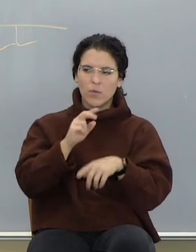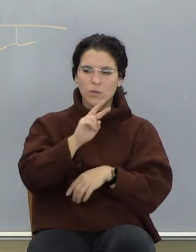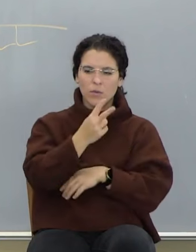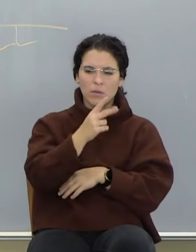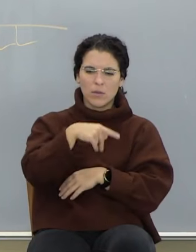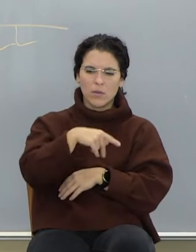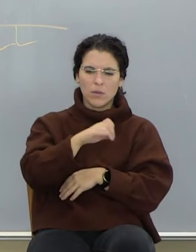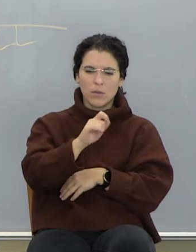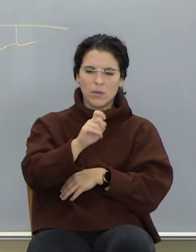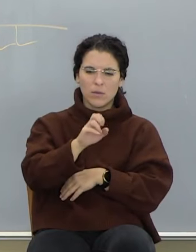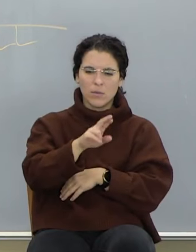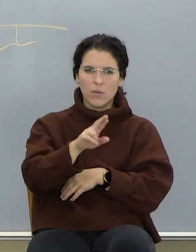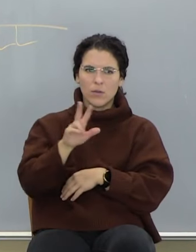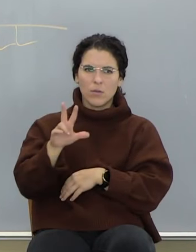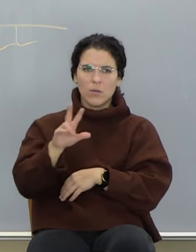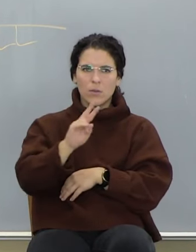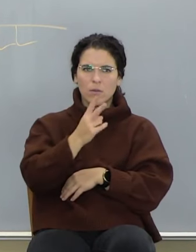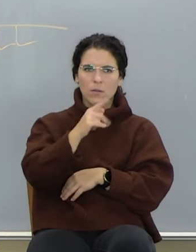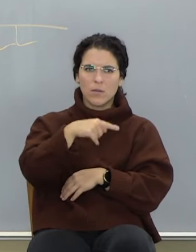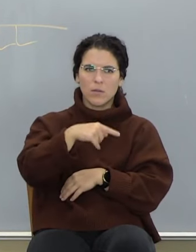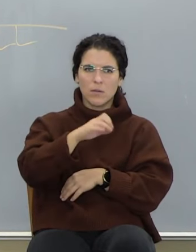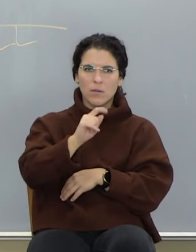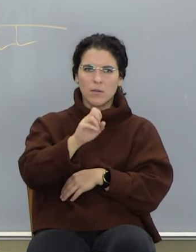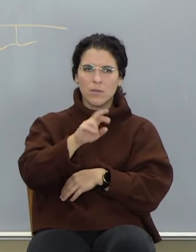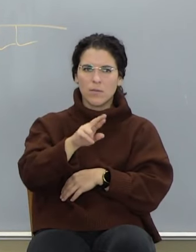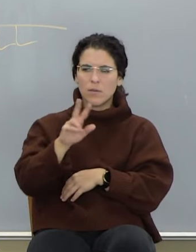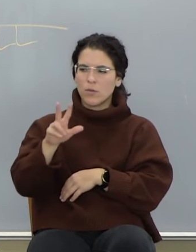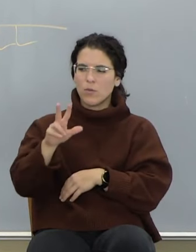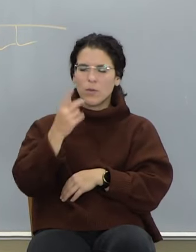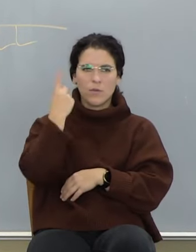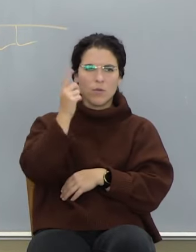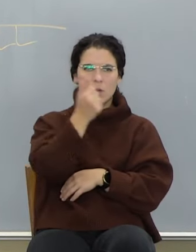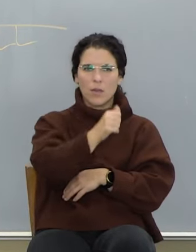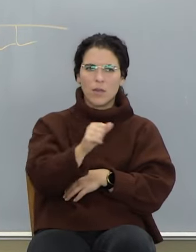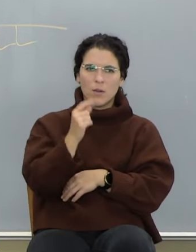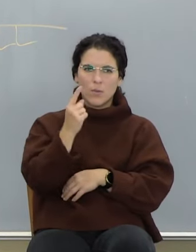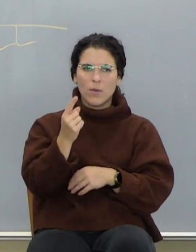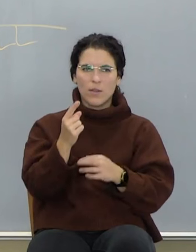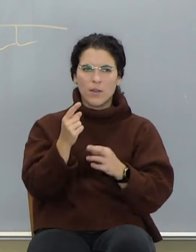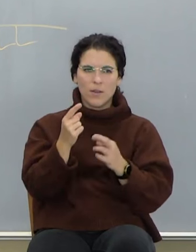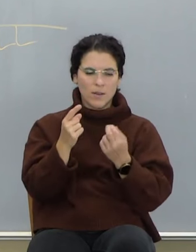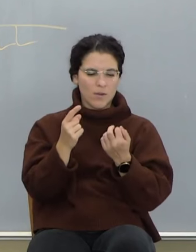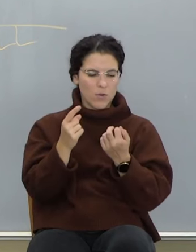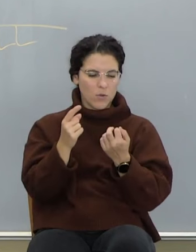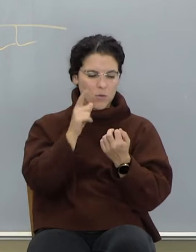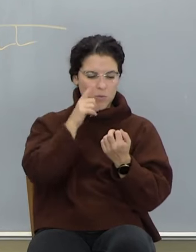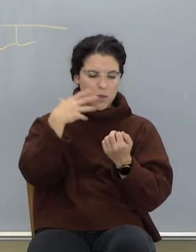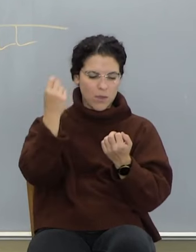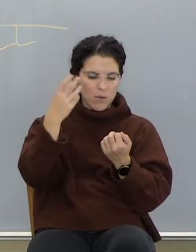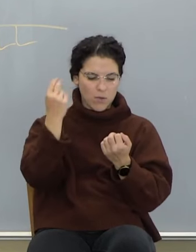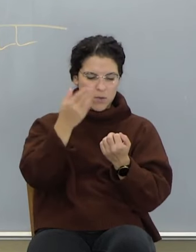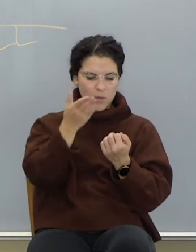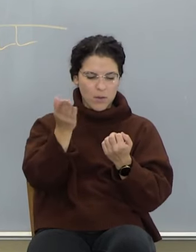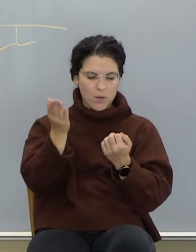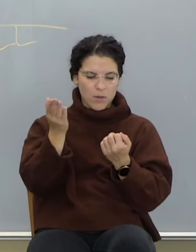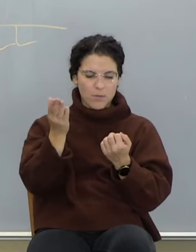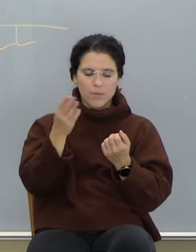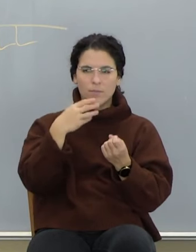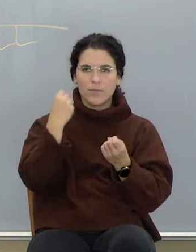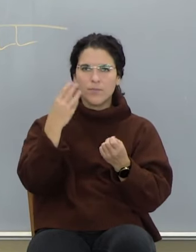Peter chapter 3. For anyone who is out there, and they're out